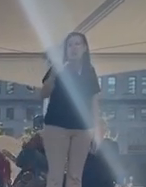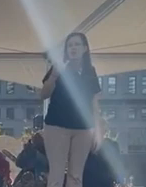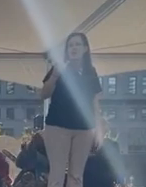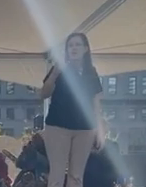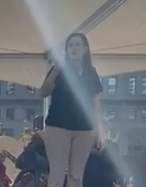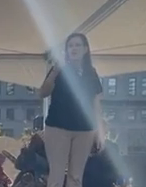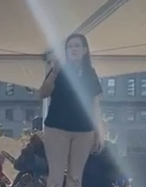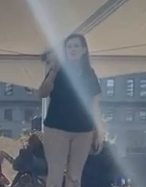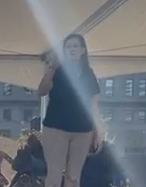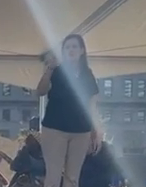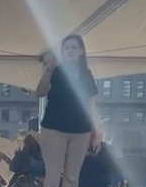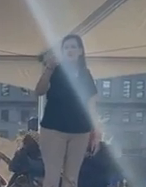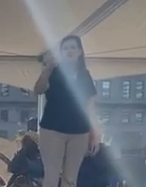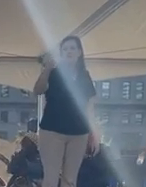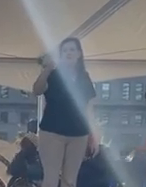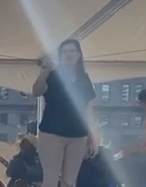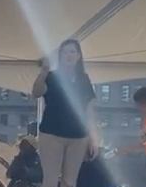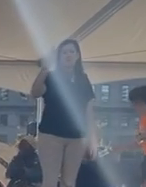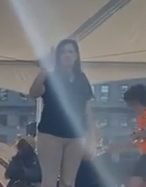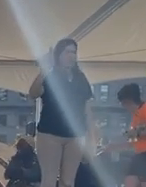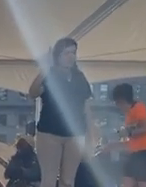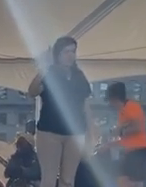Fletcher.